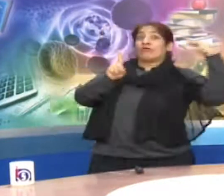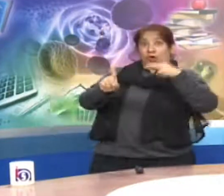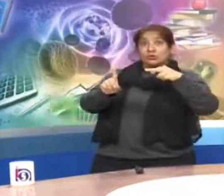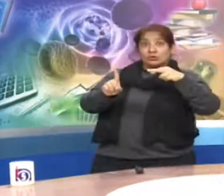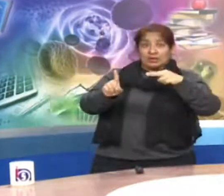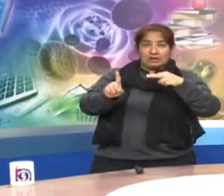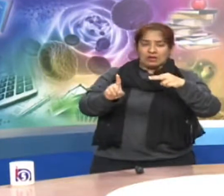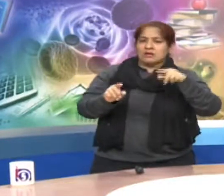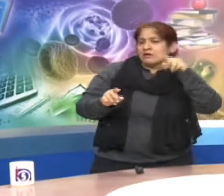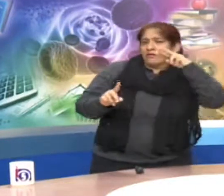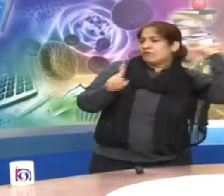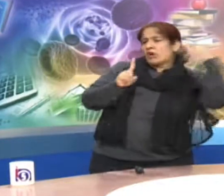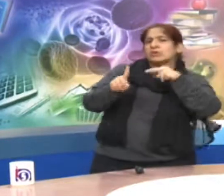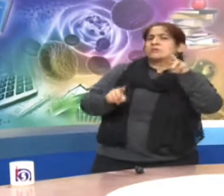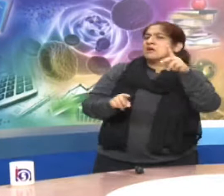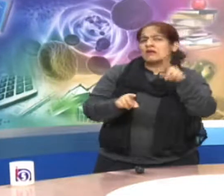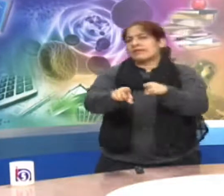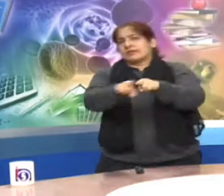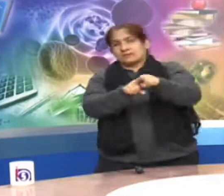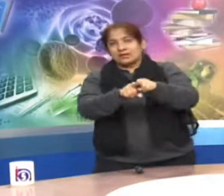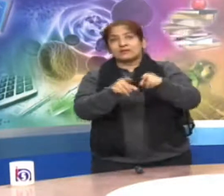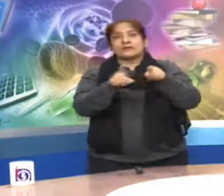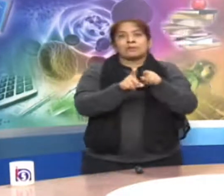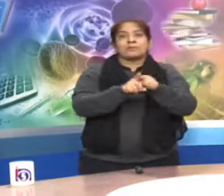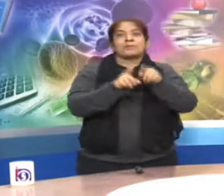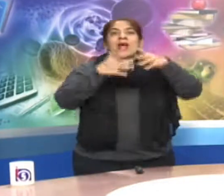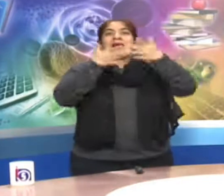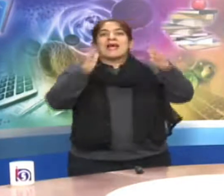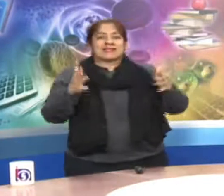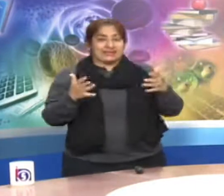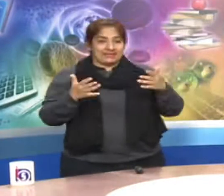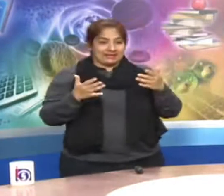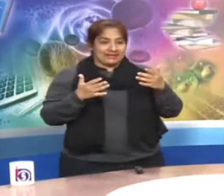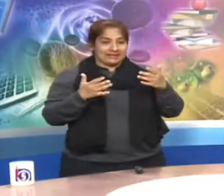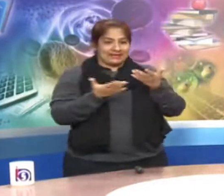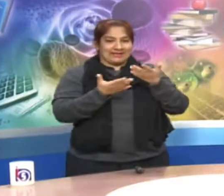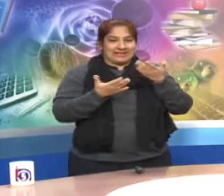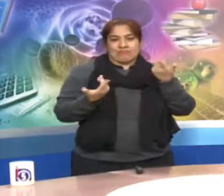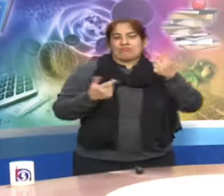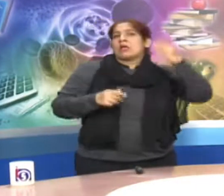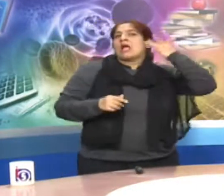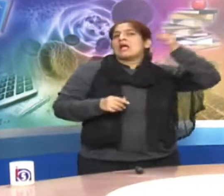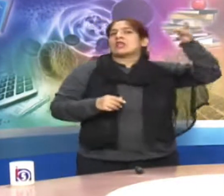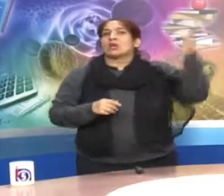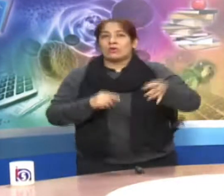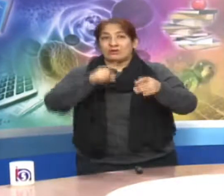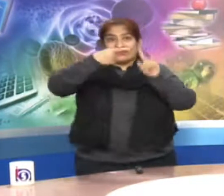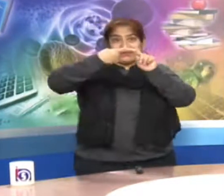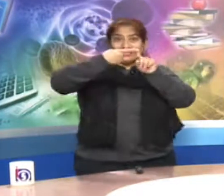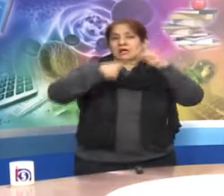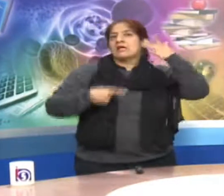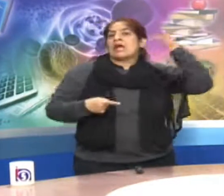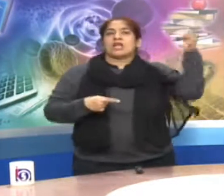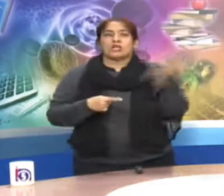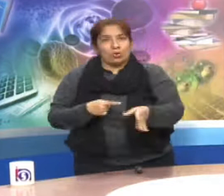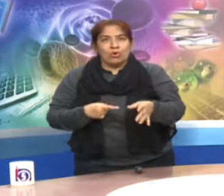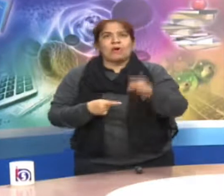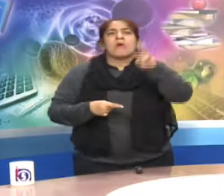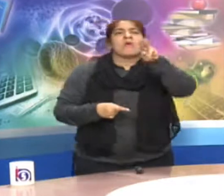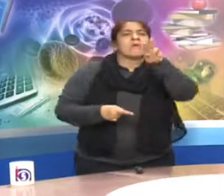is totally different. So when a customer look at it, what is consumer protection from a consumer's point of